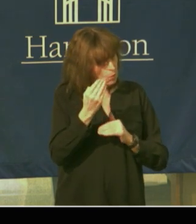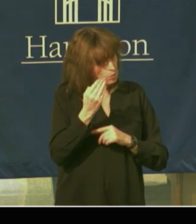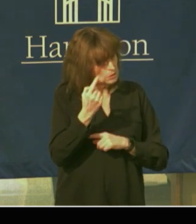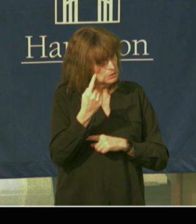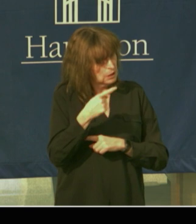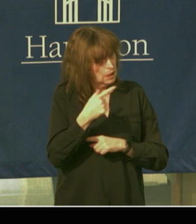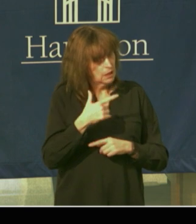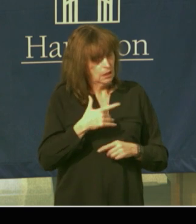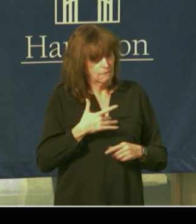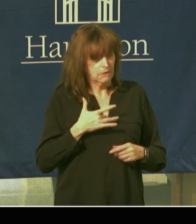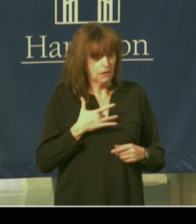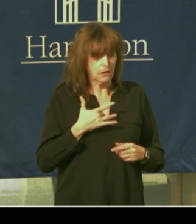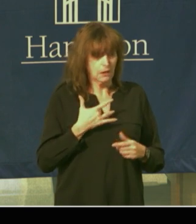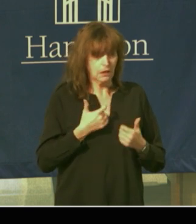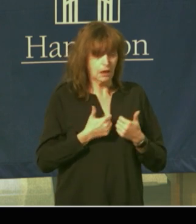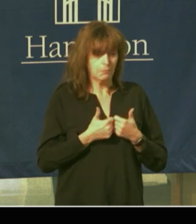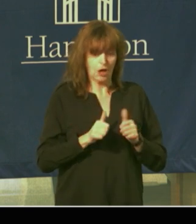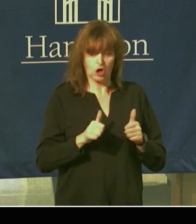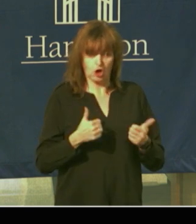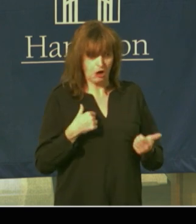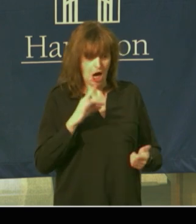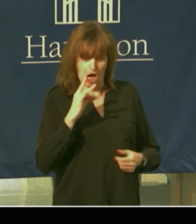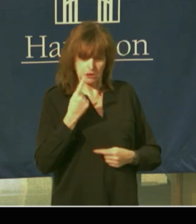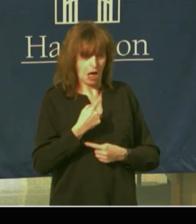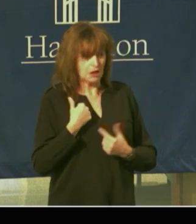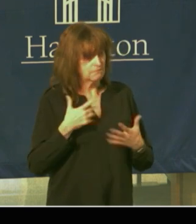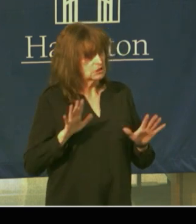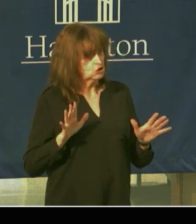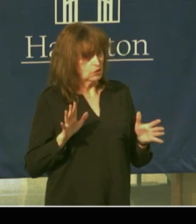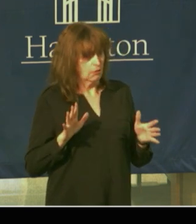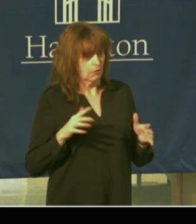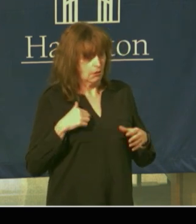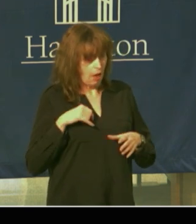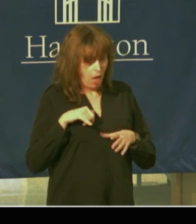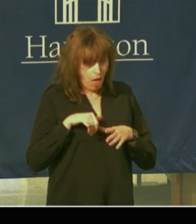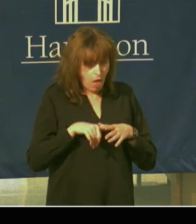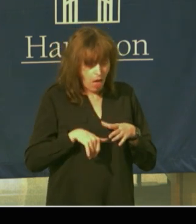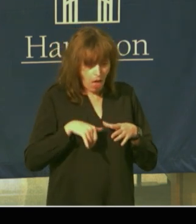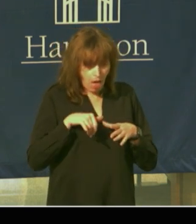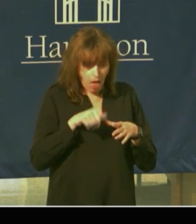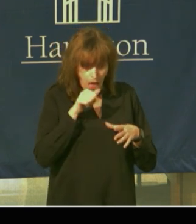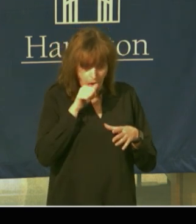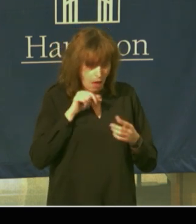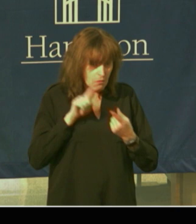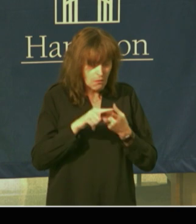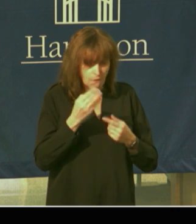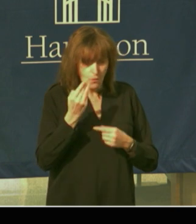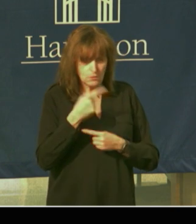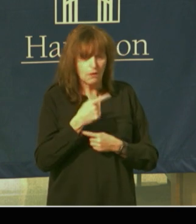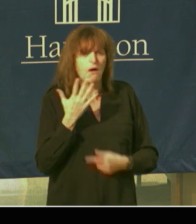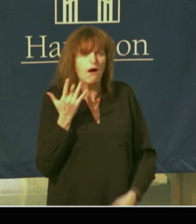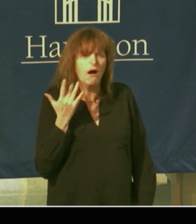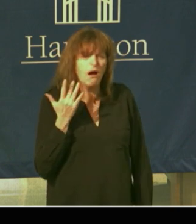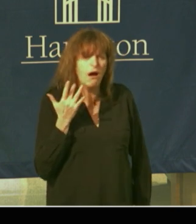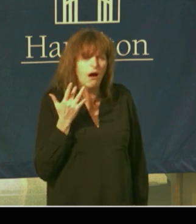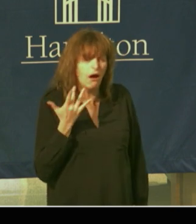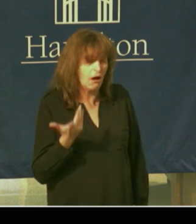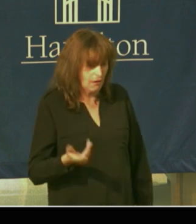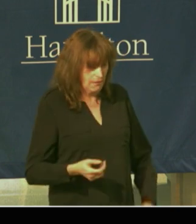I'm not noticing anything, why is it that full 14 days that people must abide by? Sure. Great question,